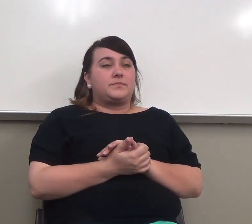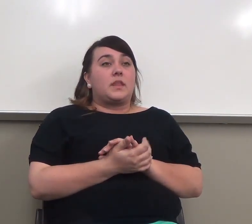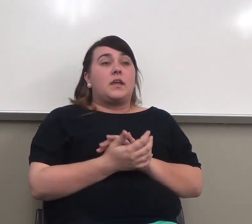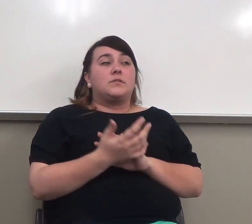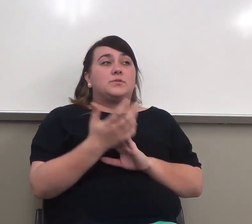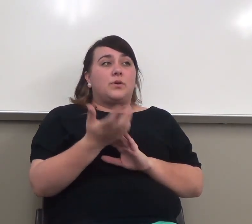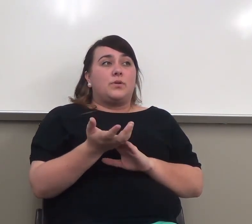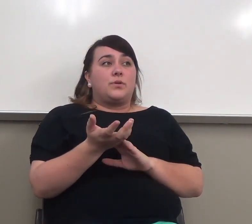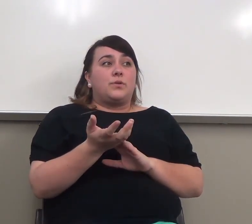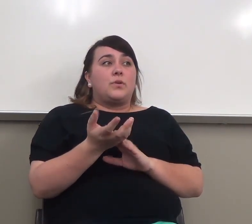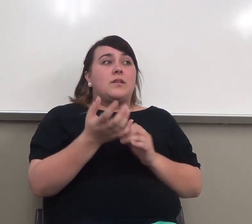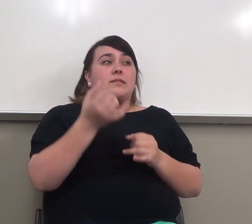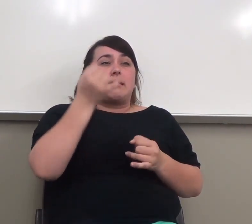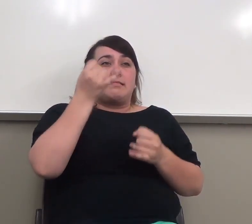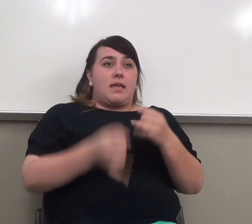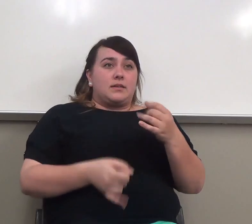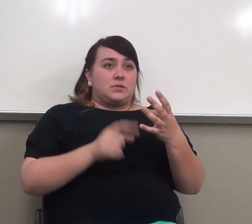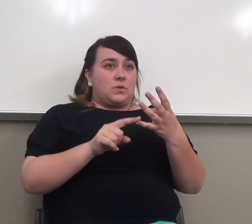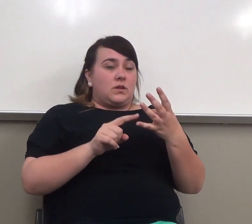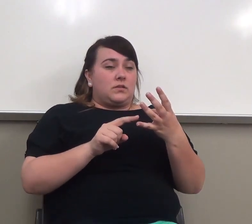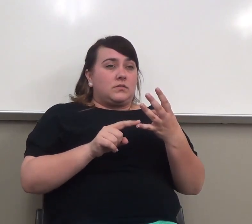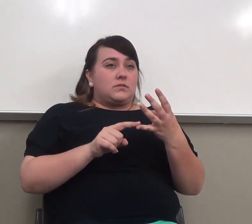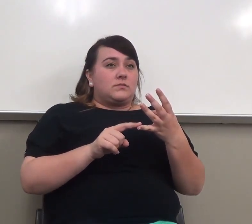name for it, professional writing.